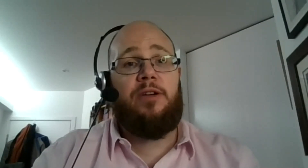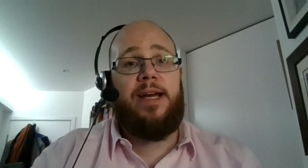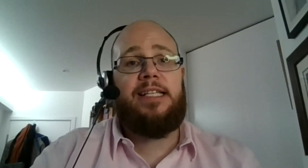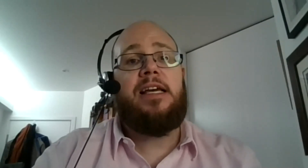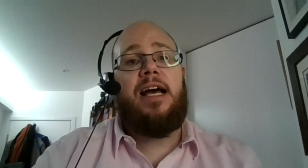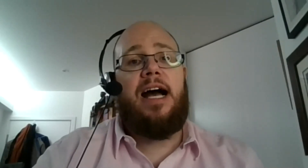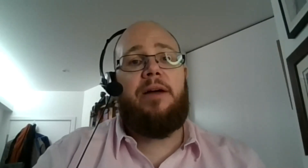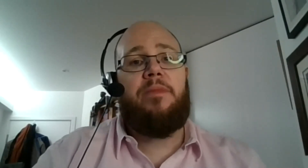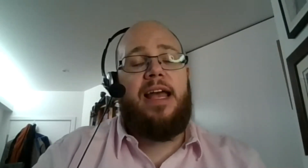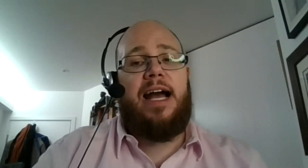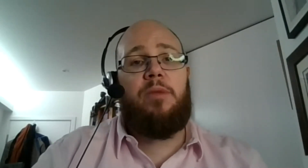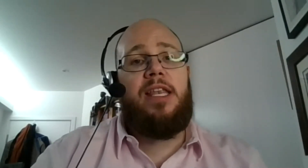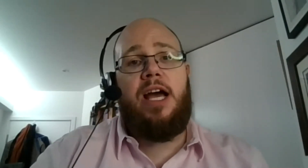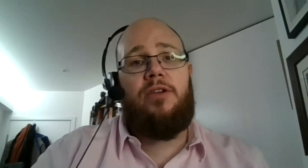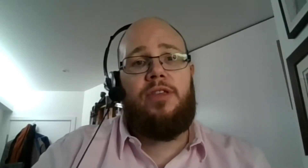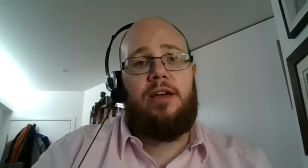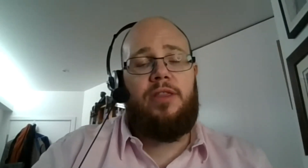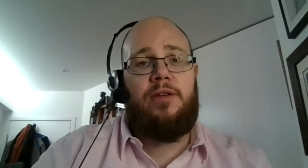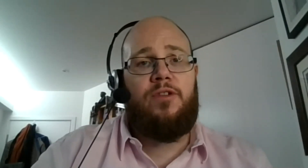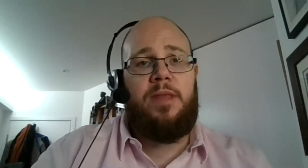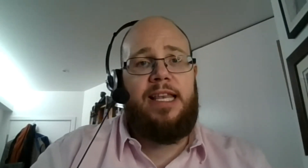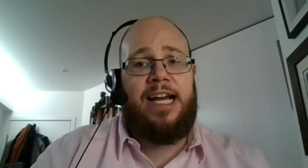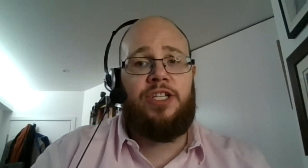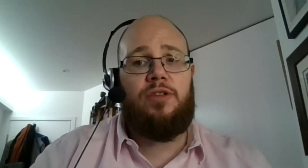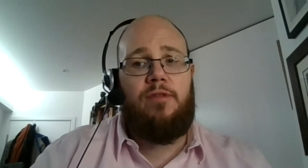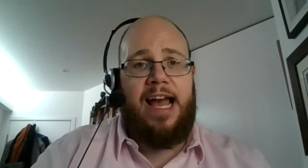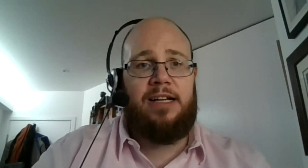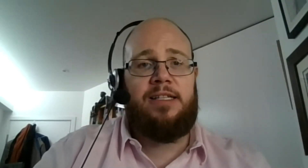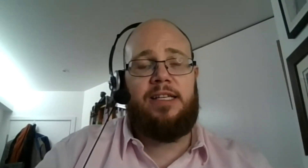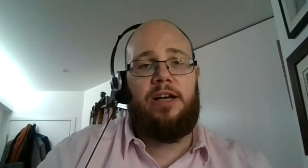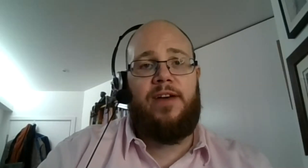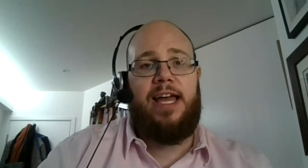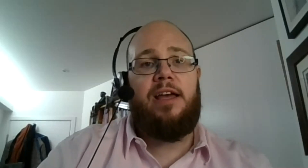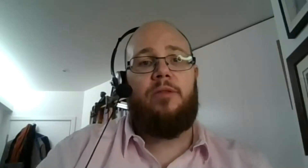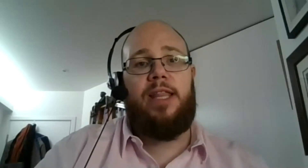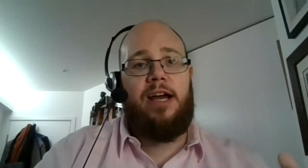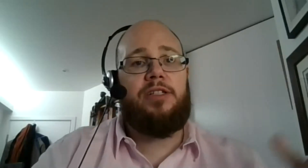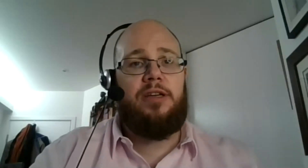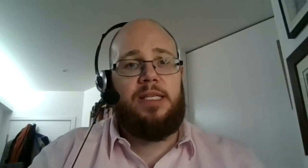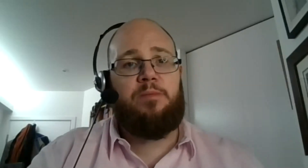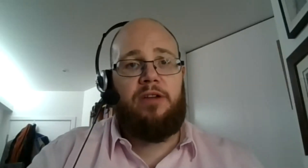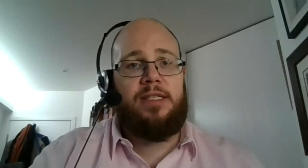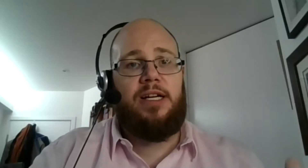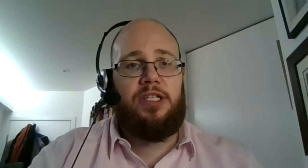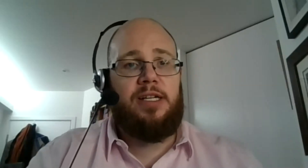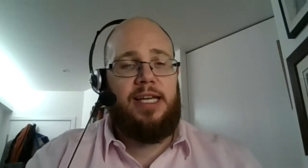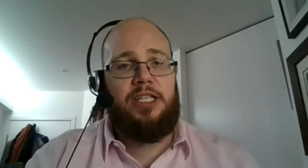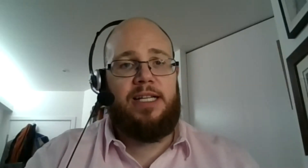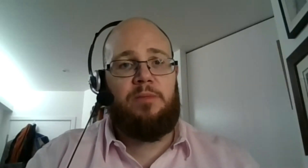quid. And we know that from the National React survey, where they are doing this big research study into